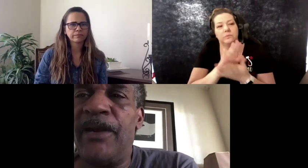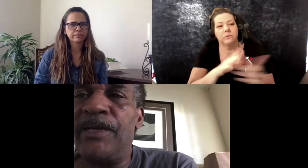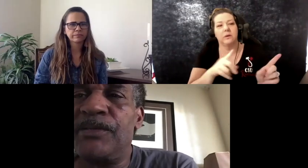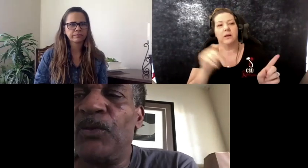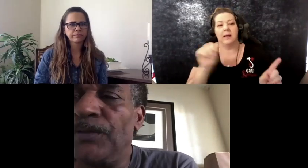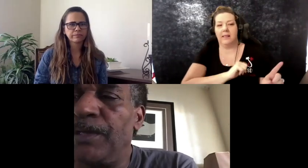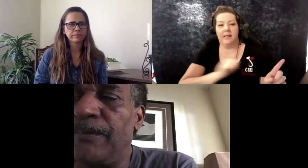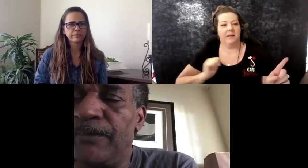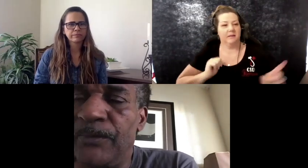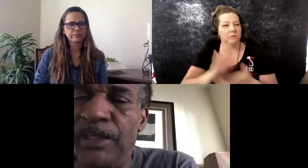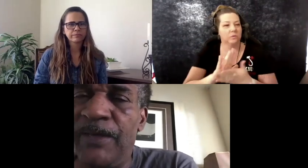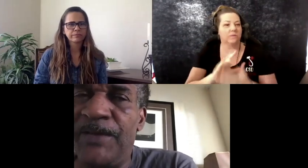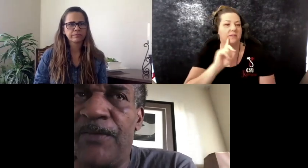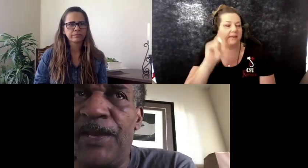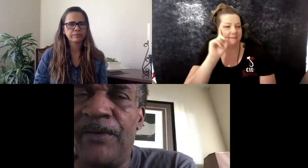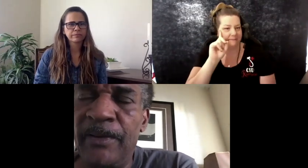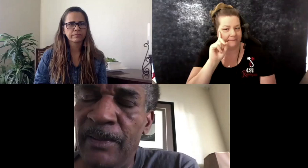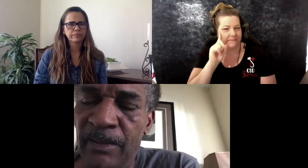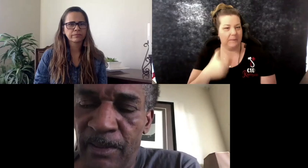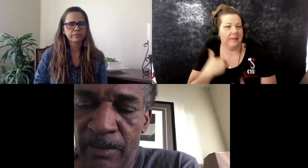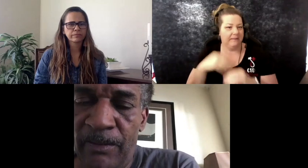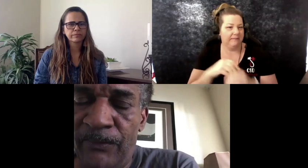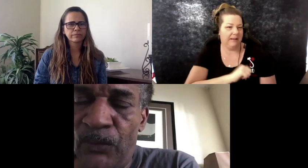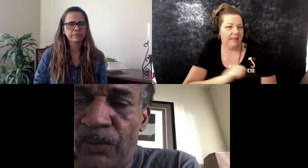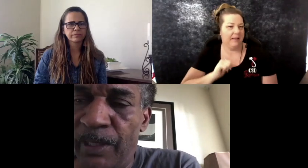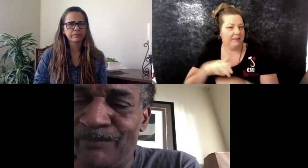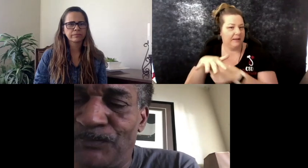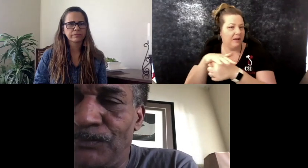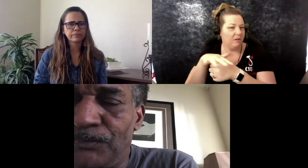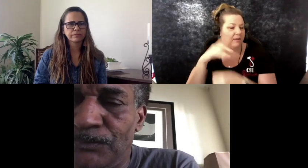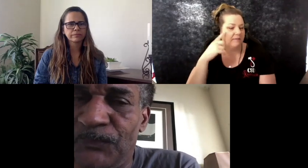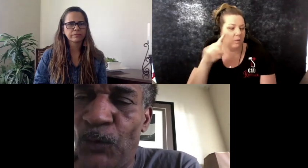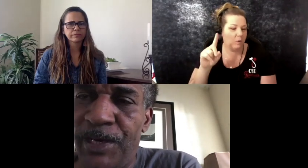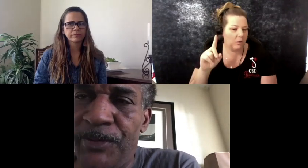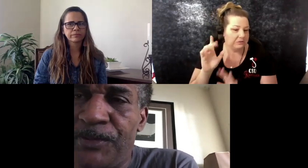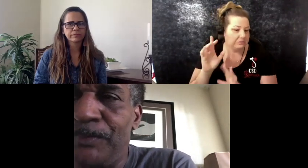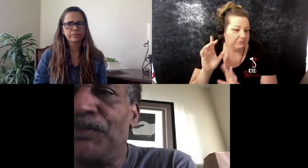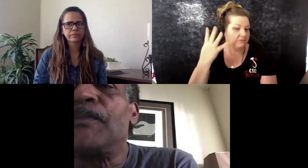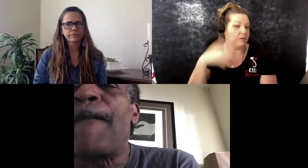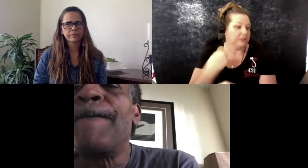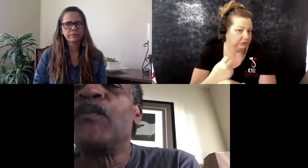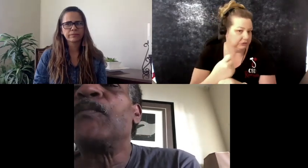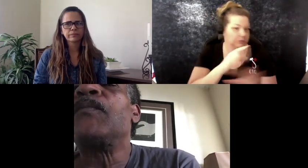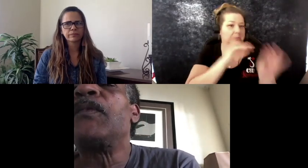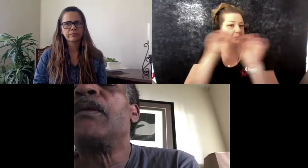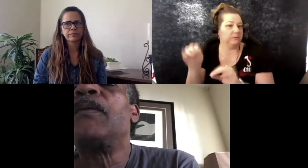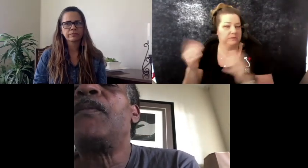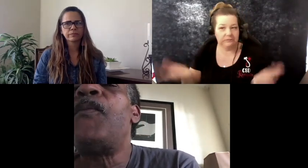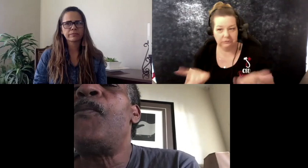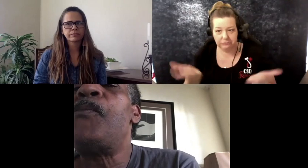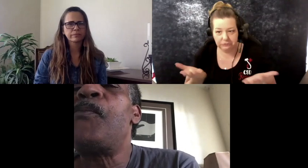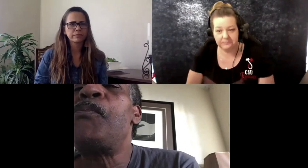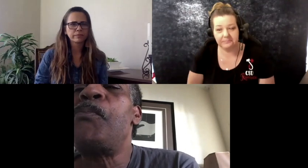Atlanta area school for the deaf. We lived down there for 4 years.